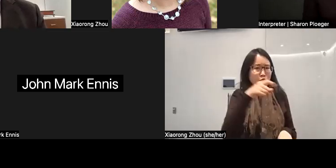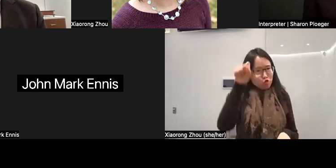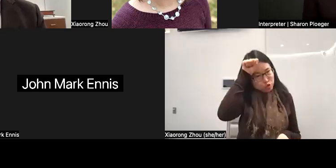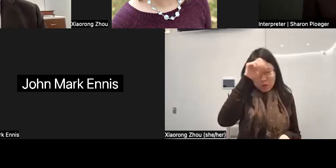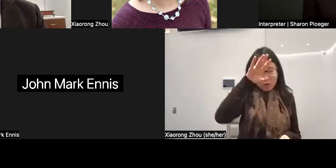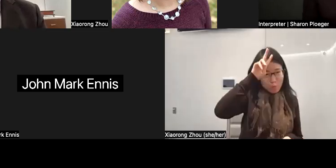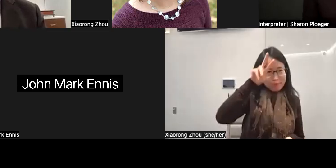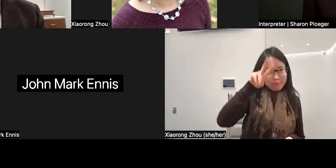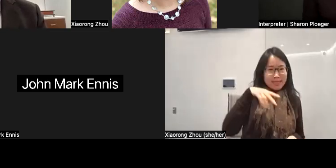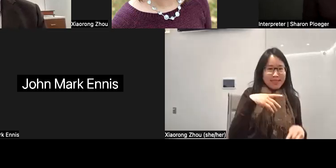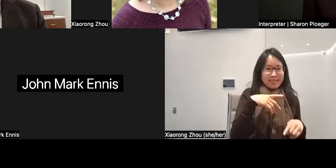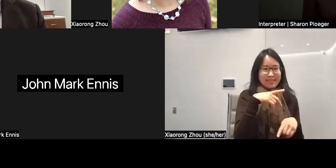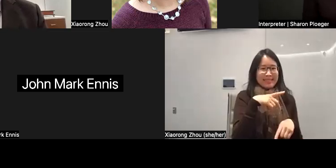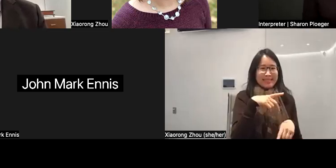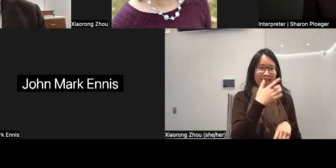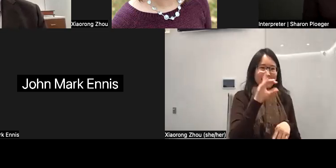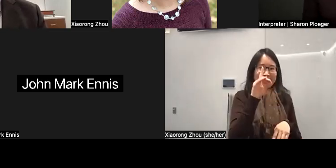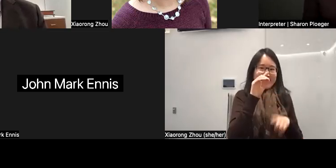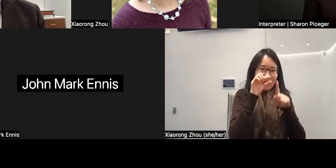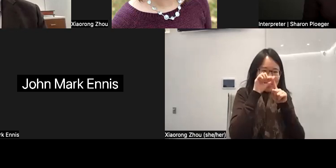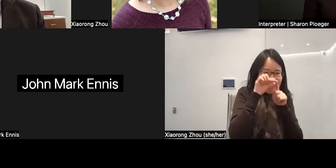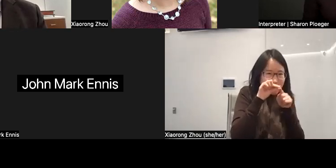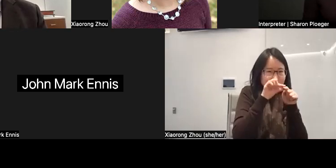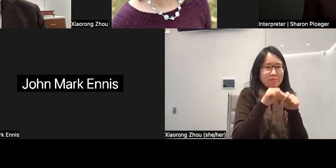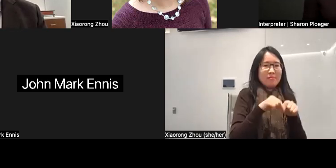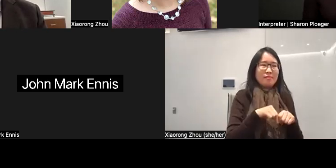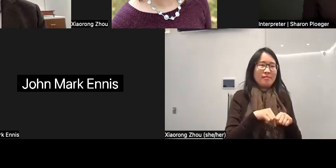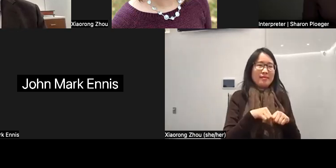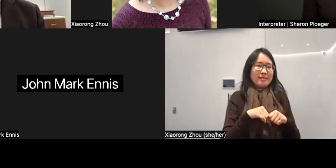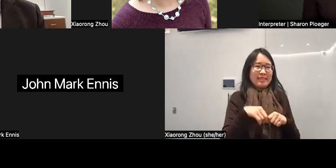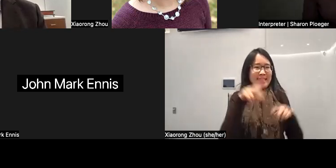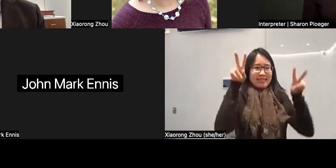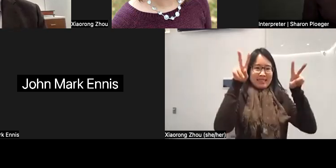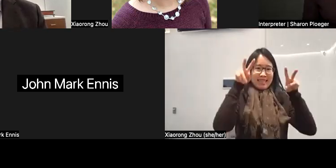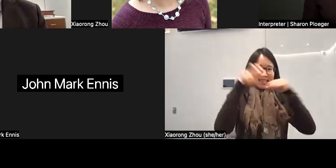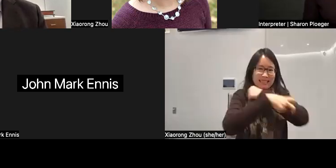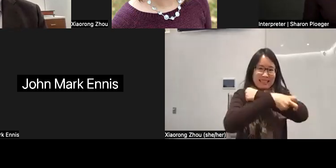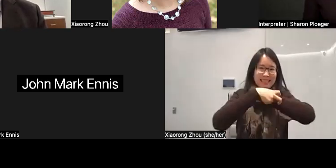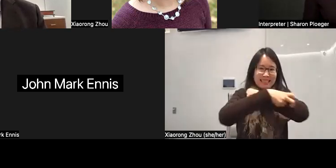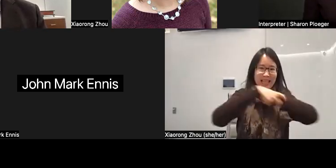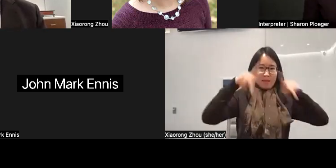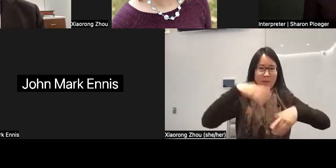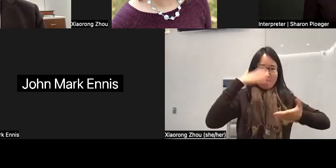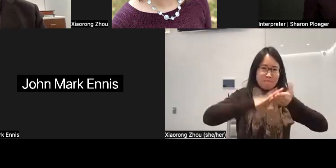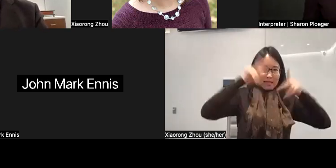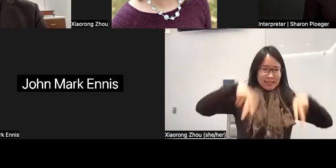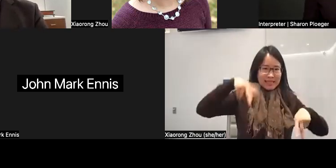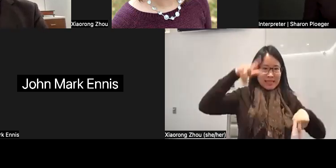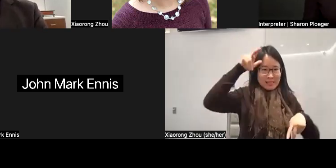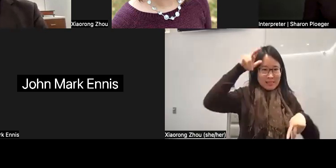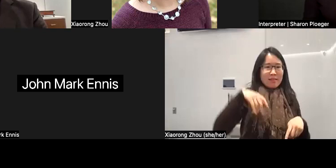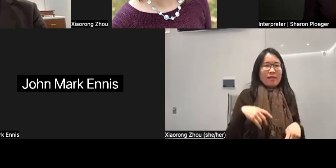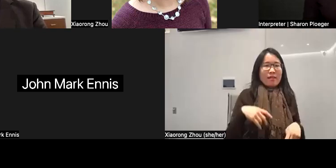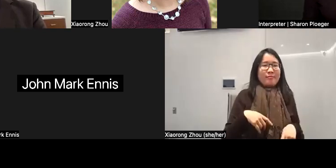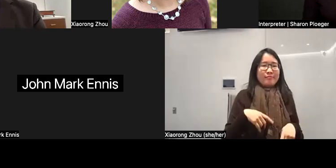So hearing people tend to look at me as, because I was deaf, as being stupid, needing to dumb things down.